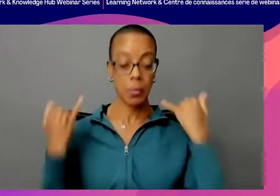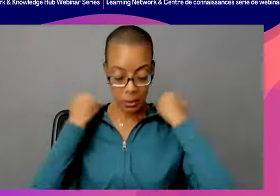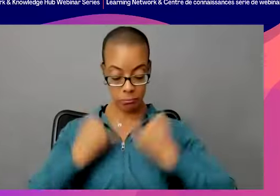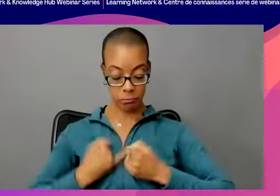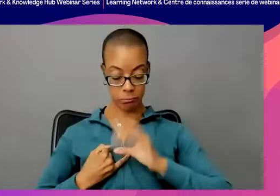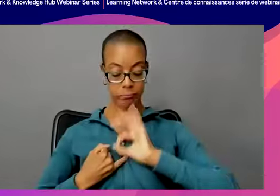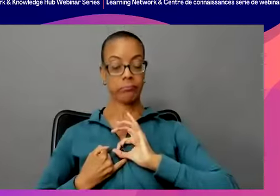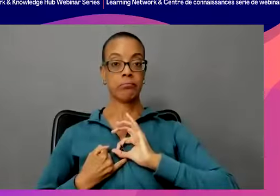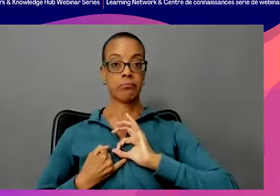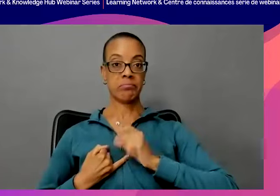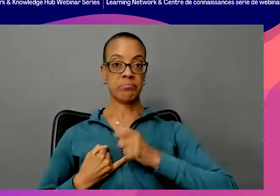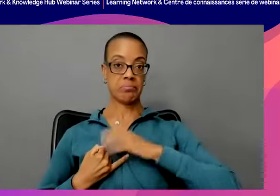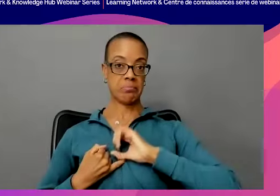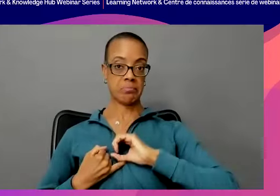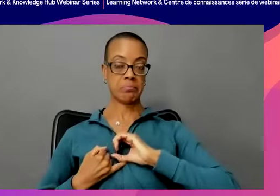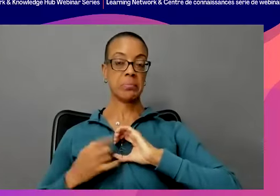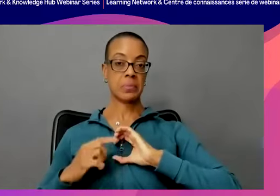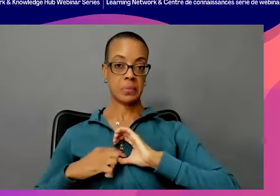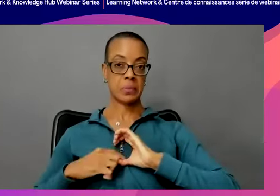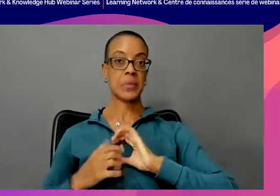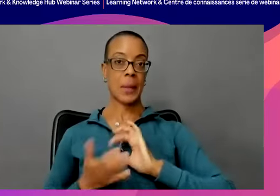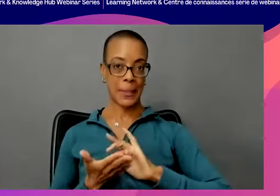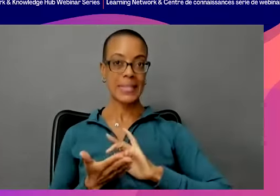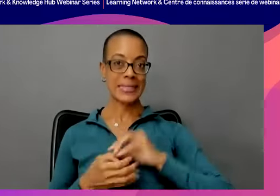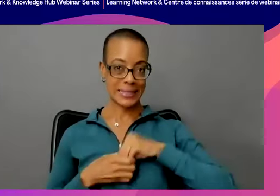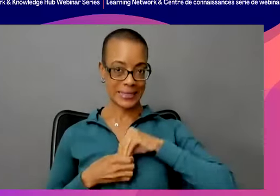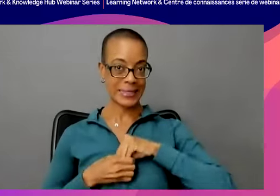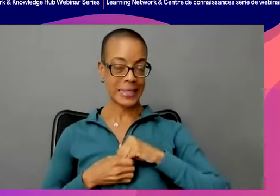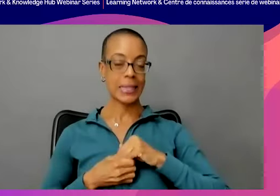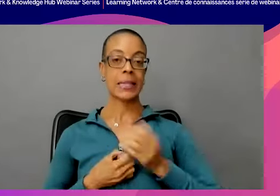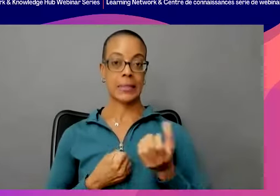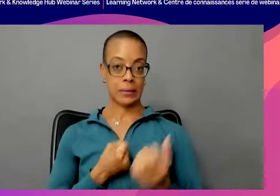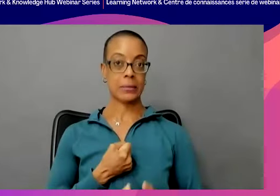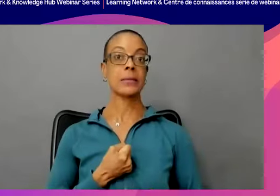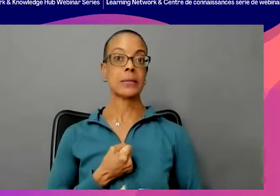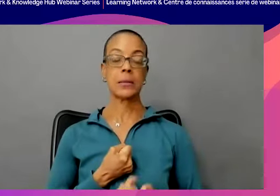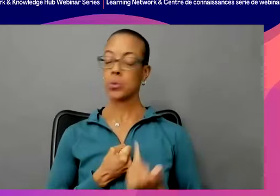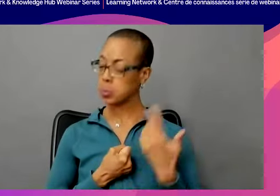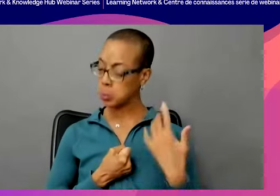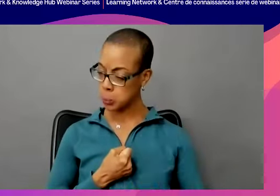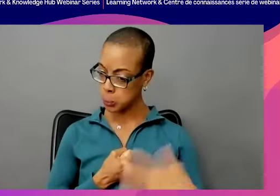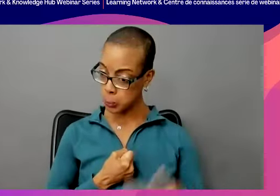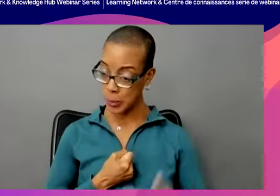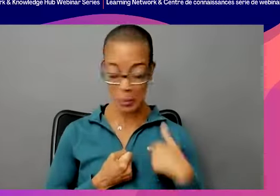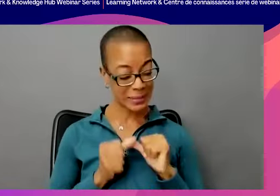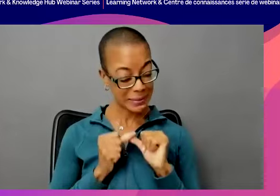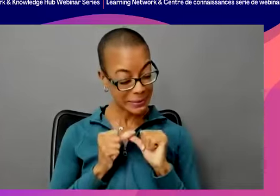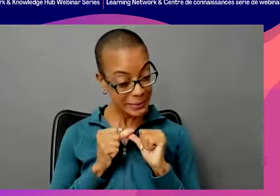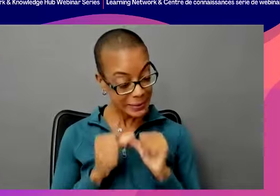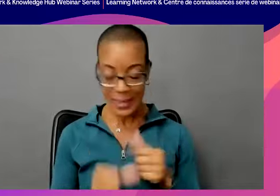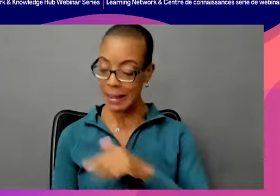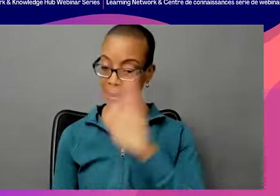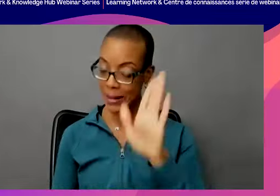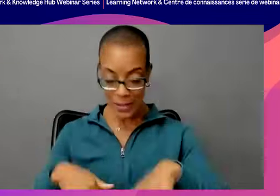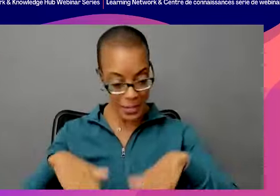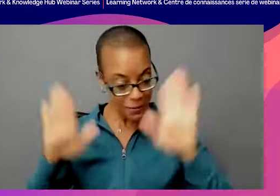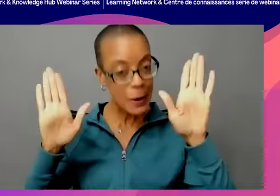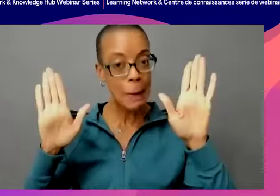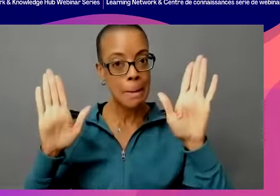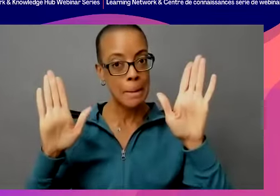my strength. So, and I had continued fighting for my children. I never give up and I hold on